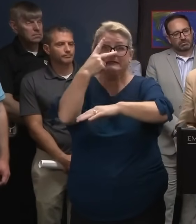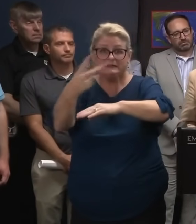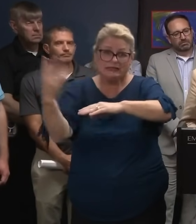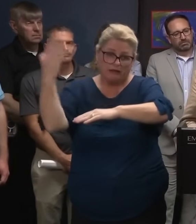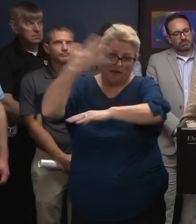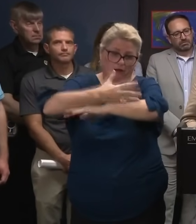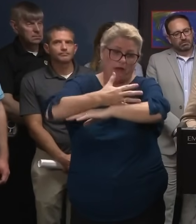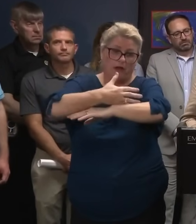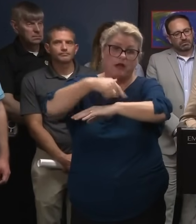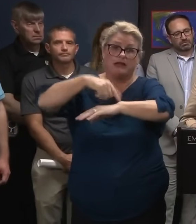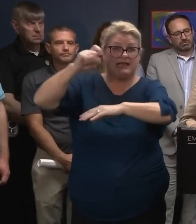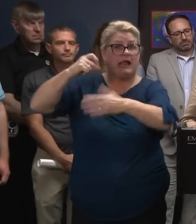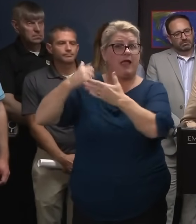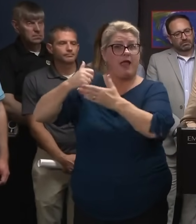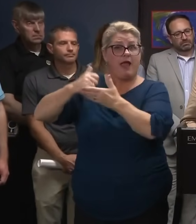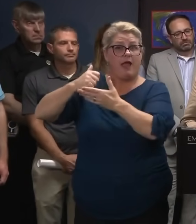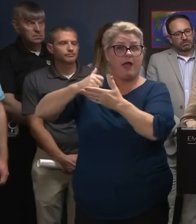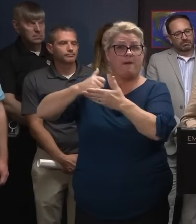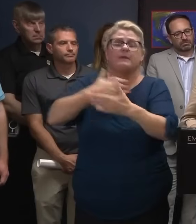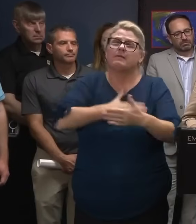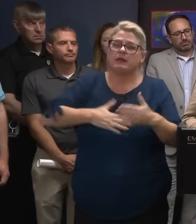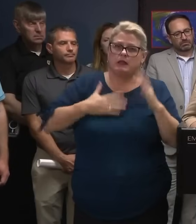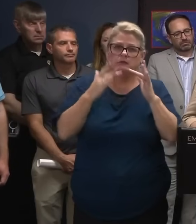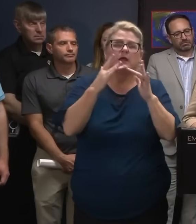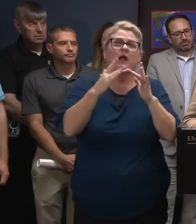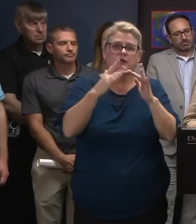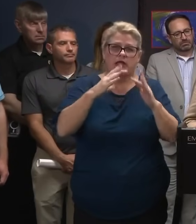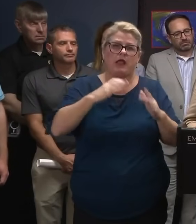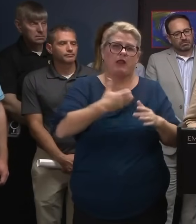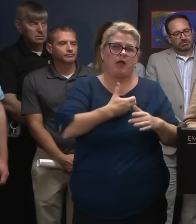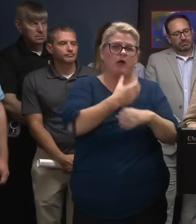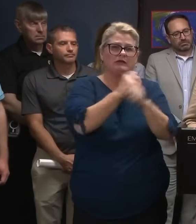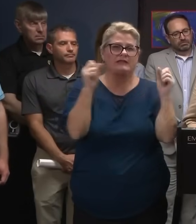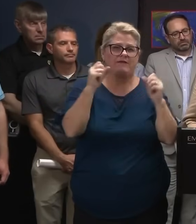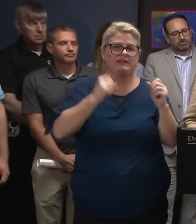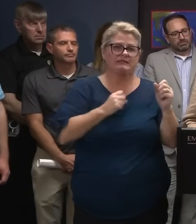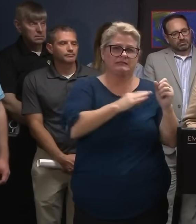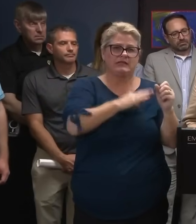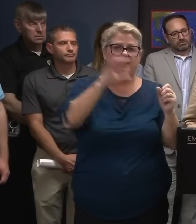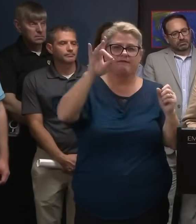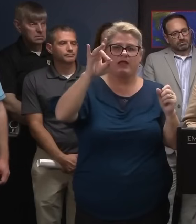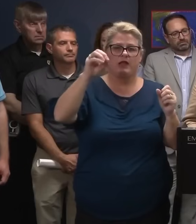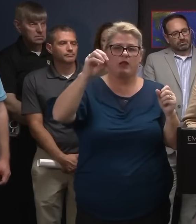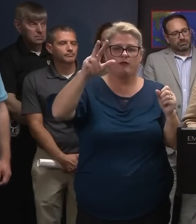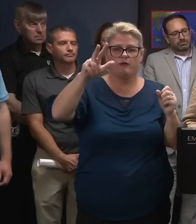assistance is needed for our dam owners, please contact our dam safety staff at